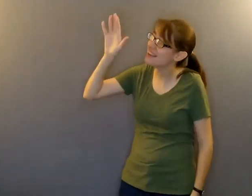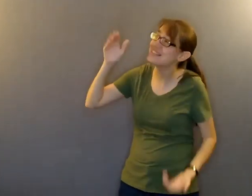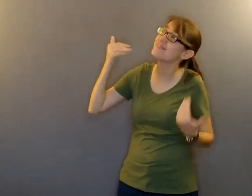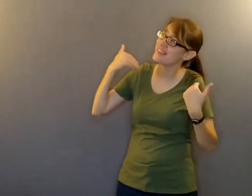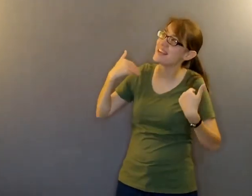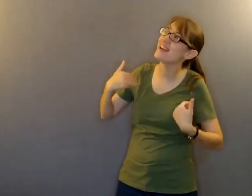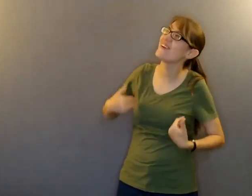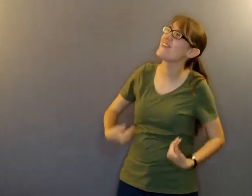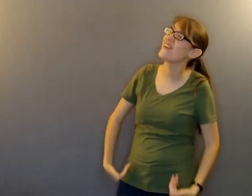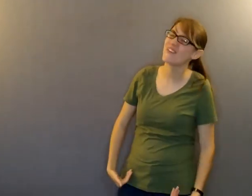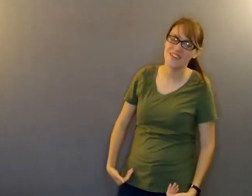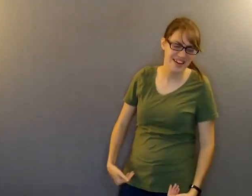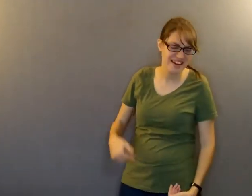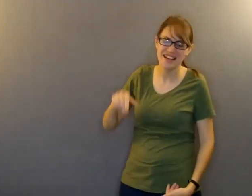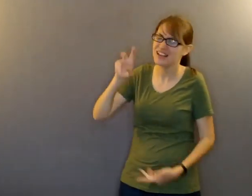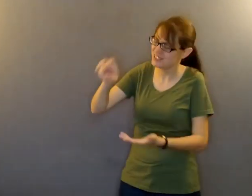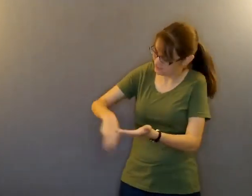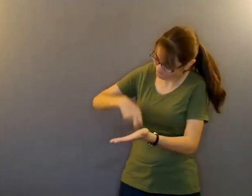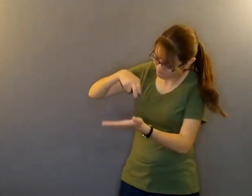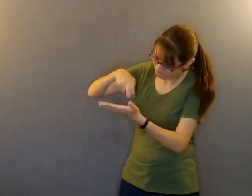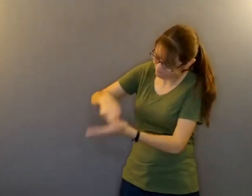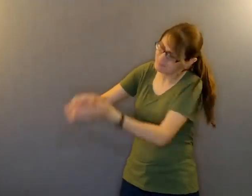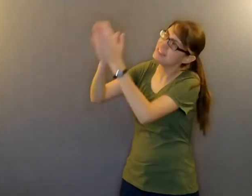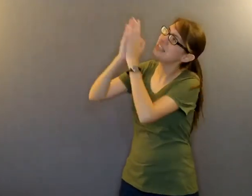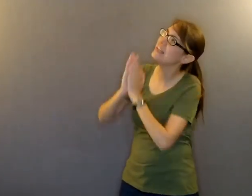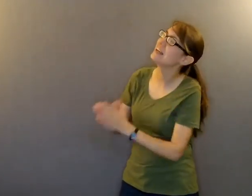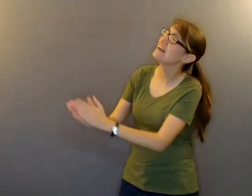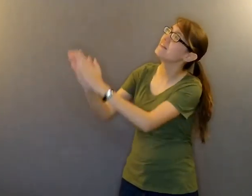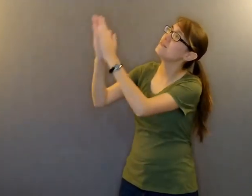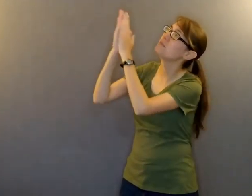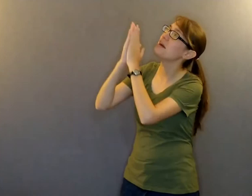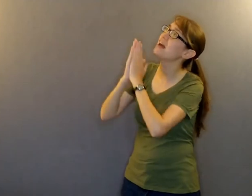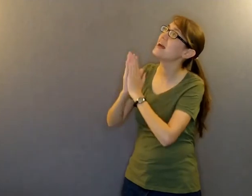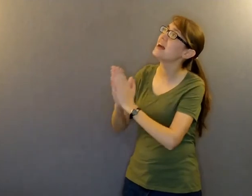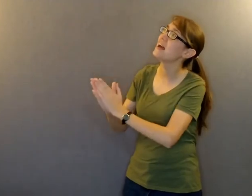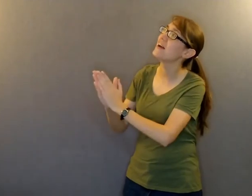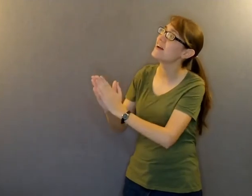It's me, oh Lord, standing in the need of prayer.